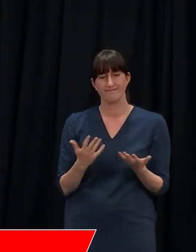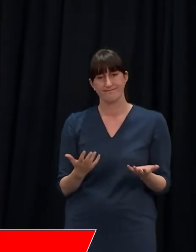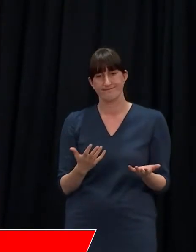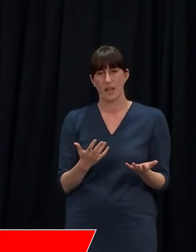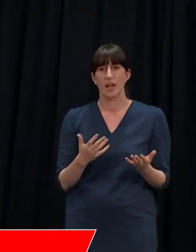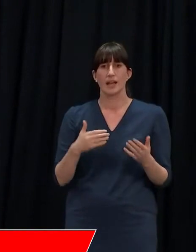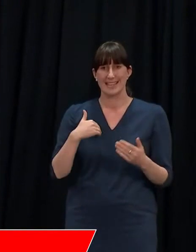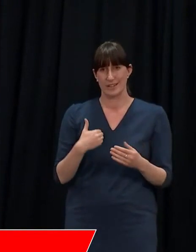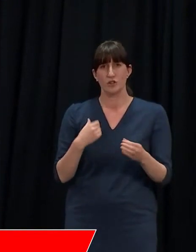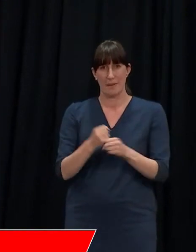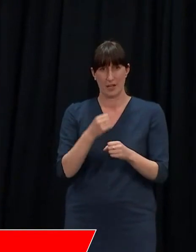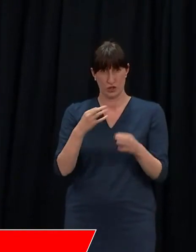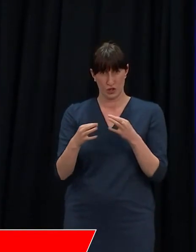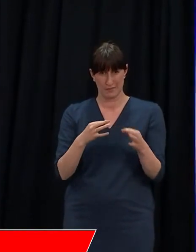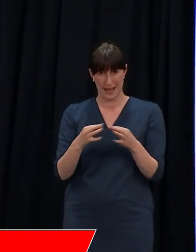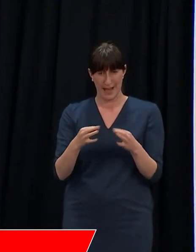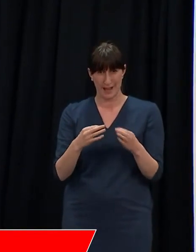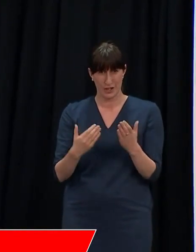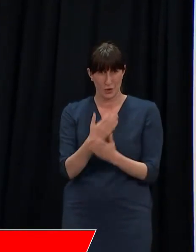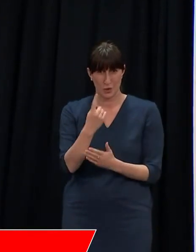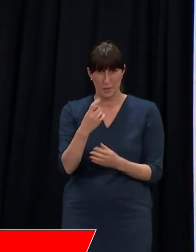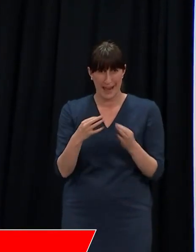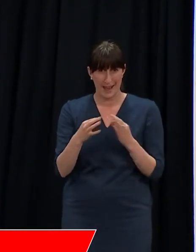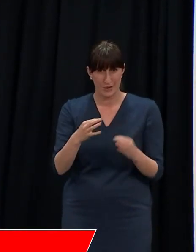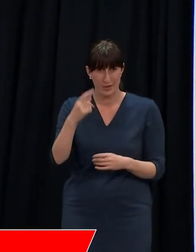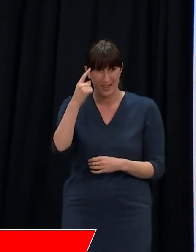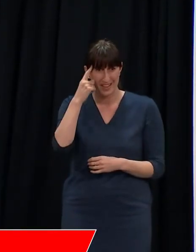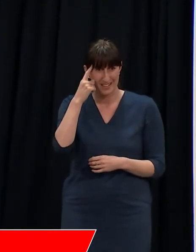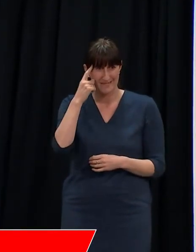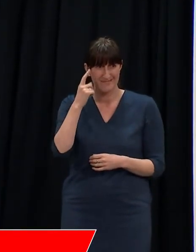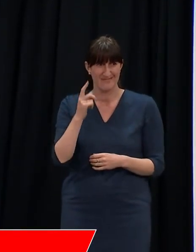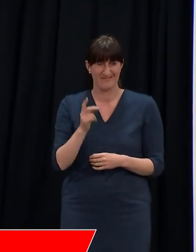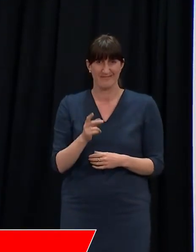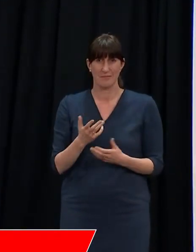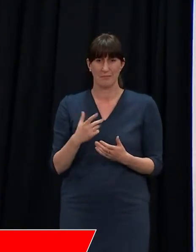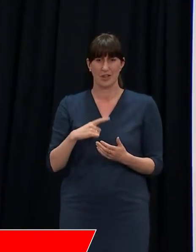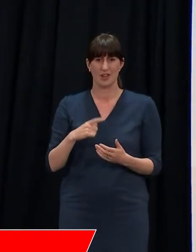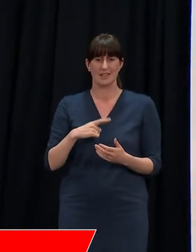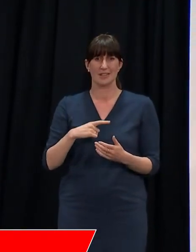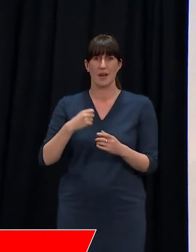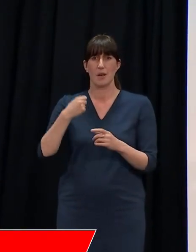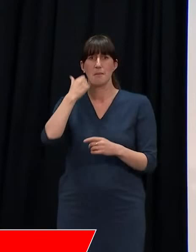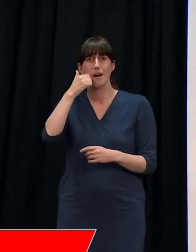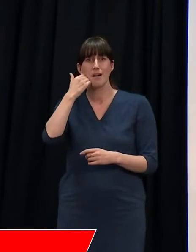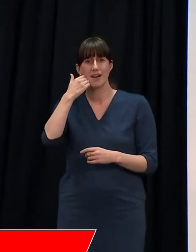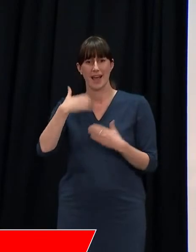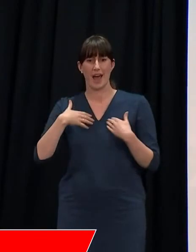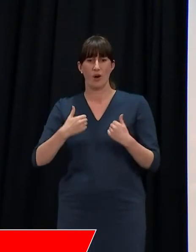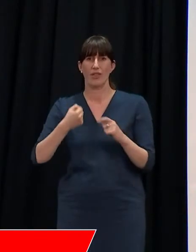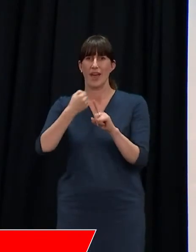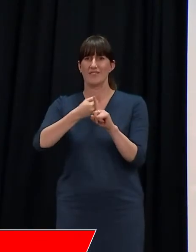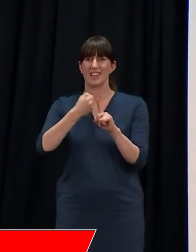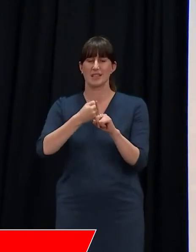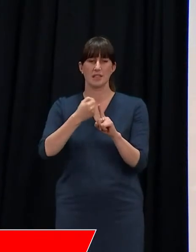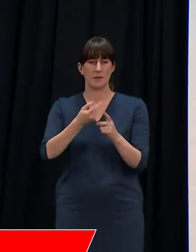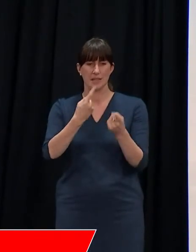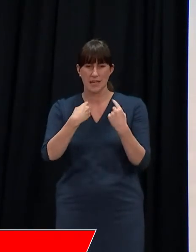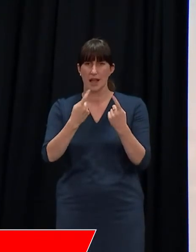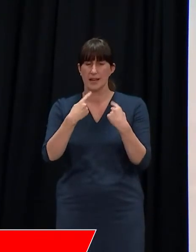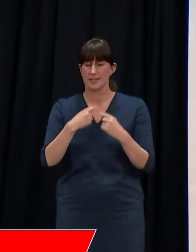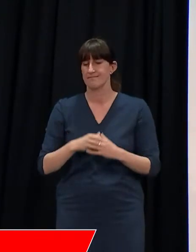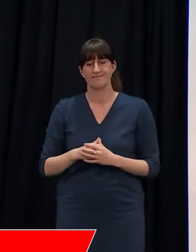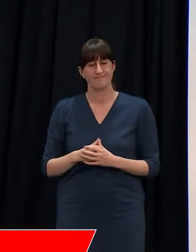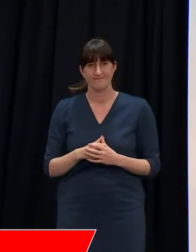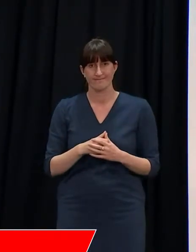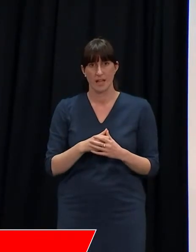board, pull in these Māori and Pacific health advocates who for weeks told us that they felt like that they weren't listened to? Is it time to go back to the drawing